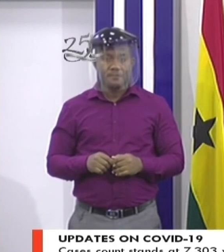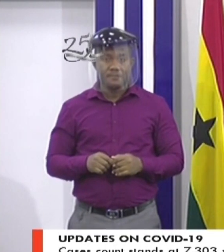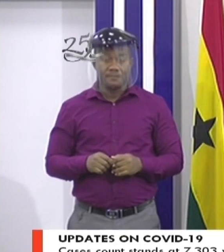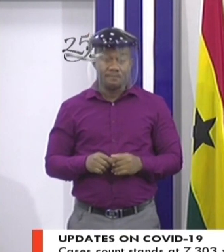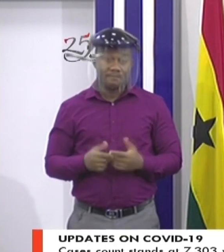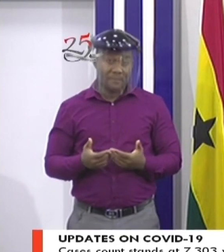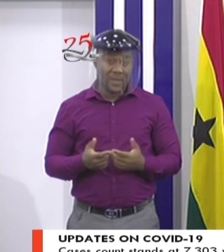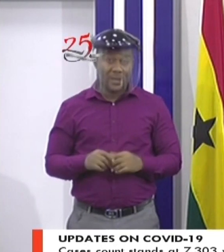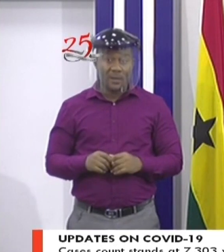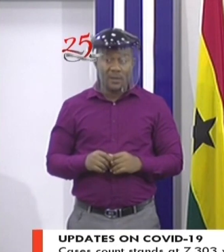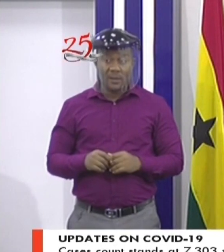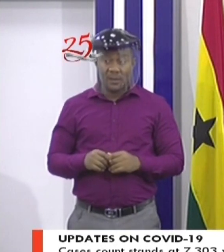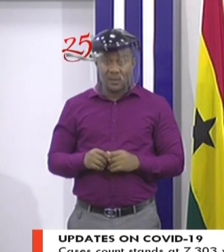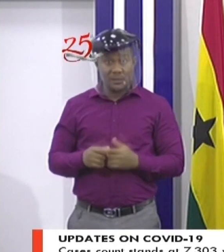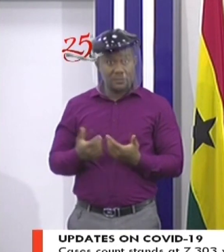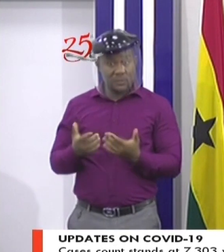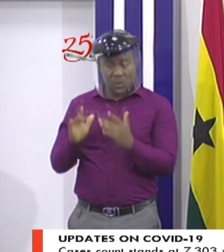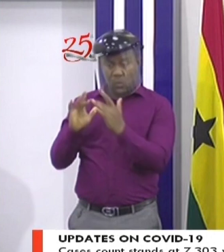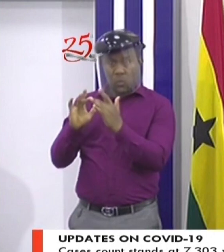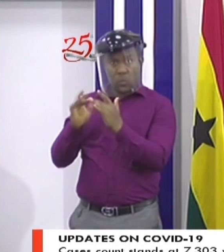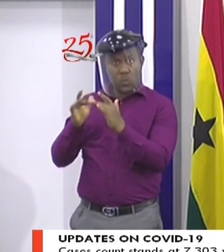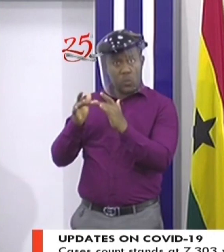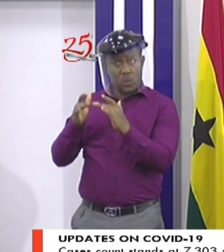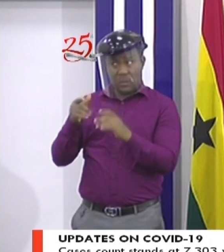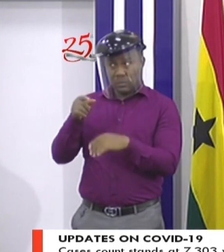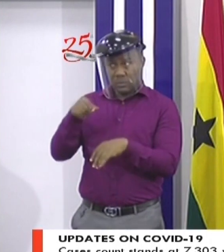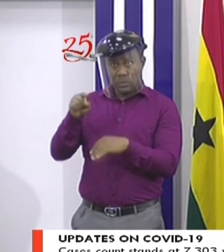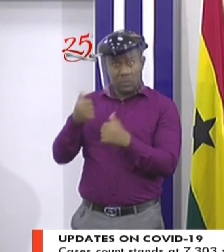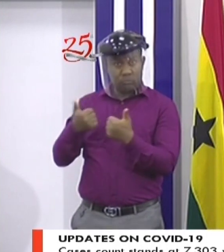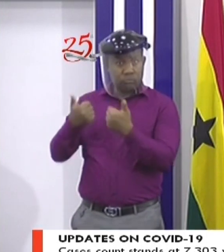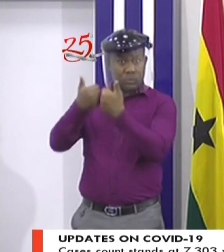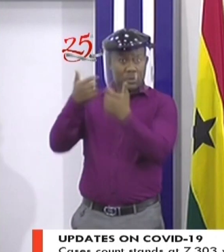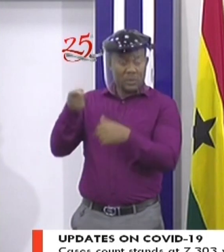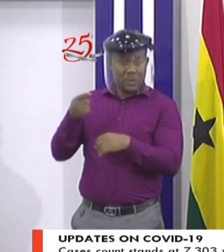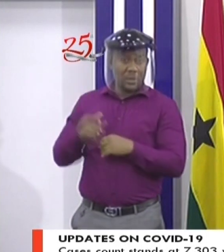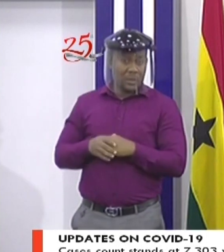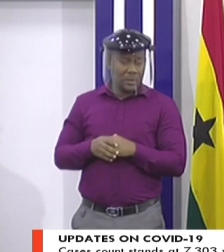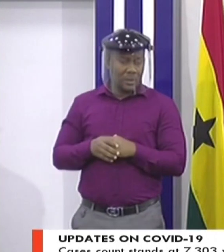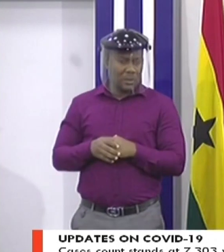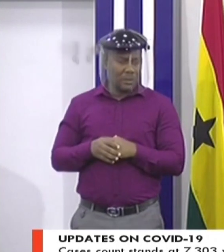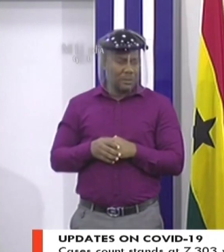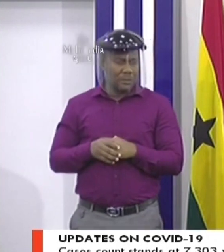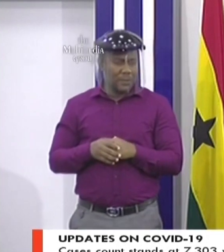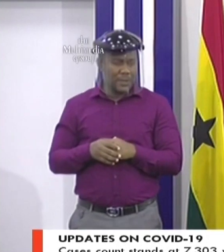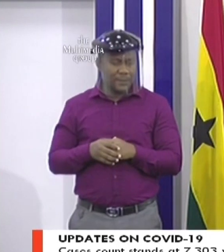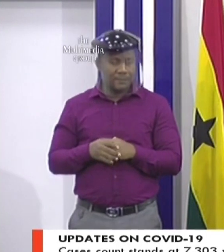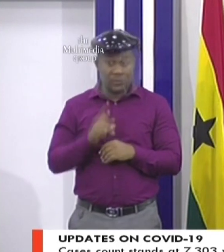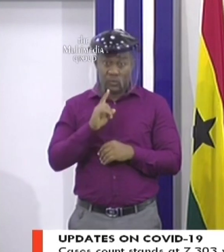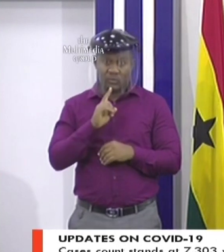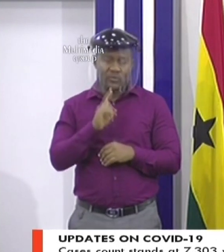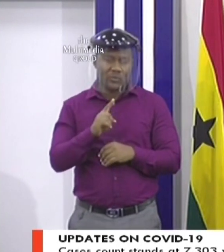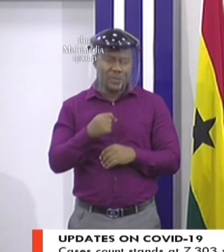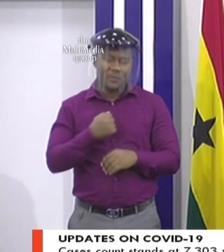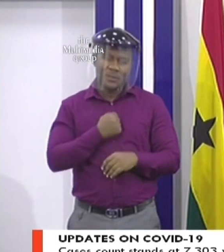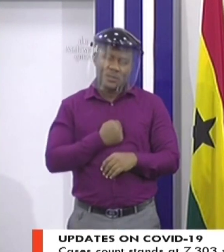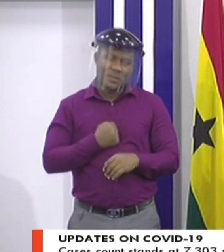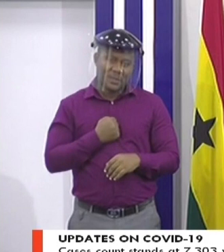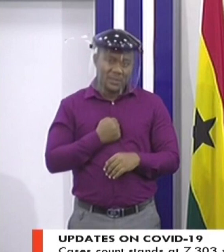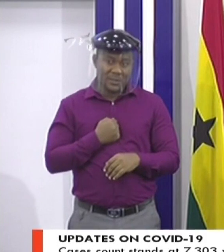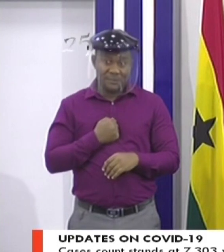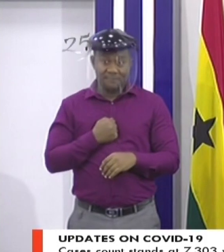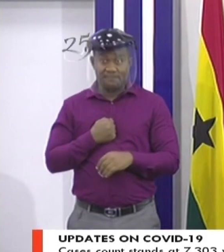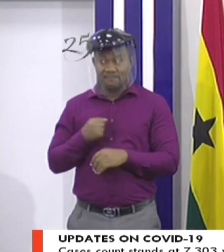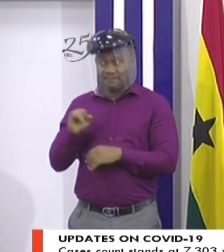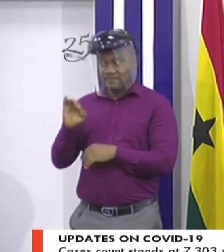with the website. Sincerely, I think I have to render apology. The IT